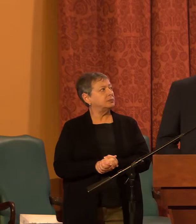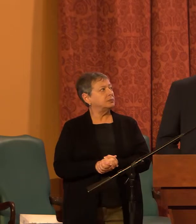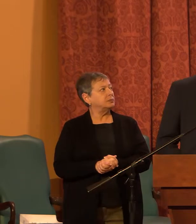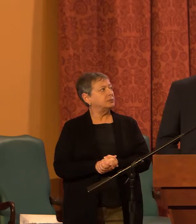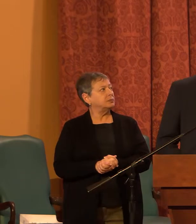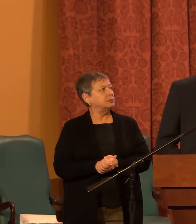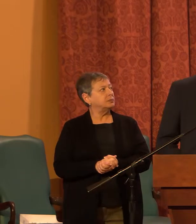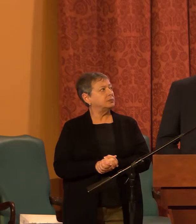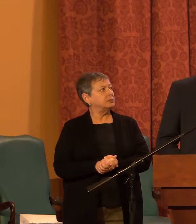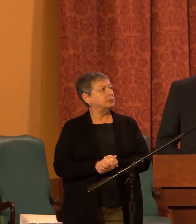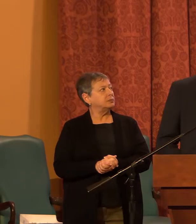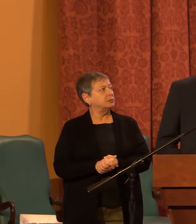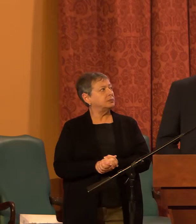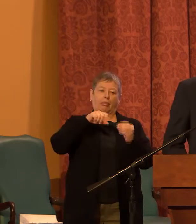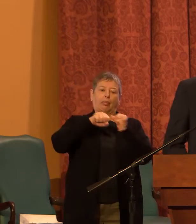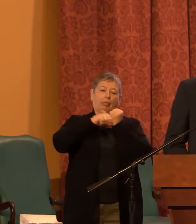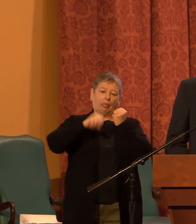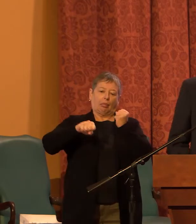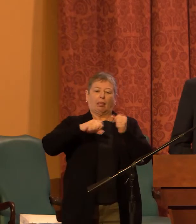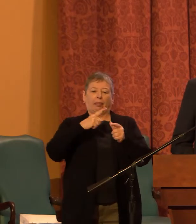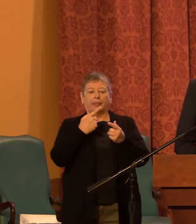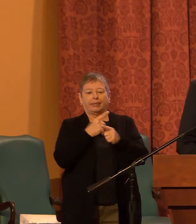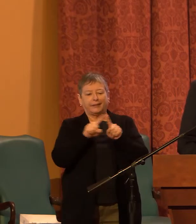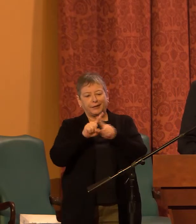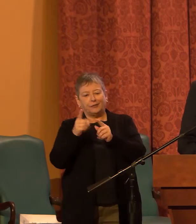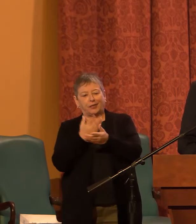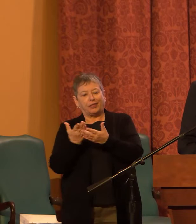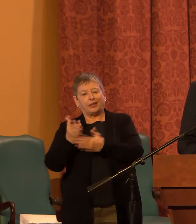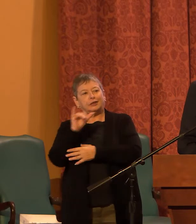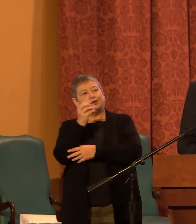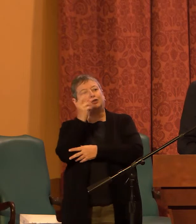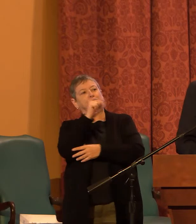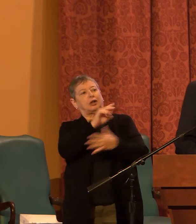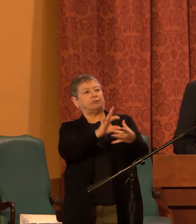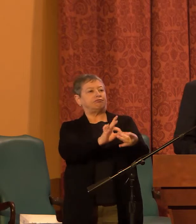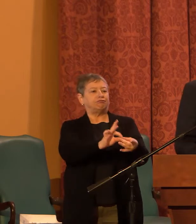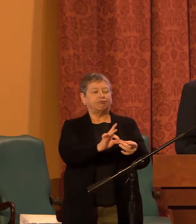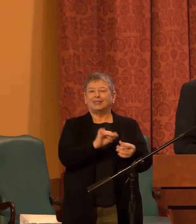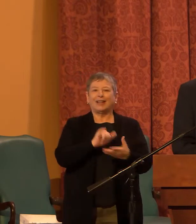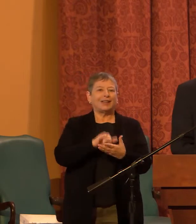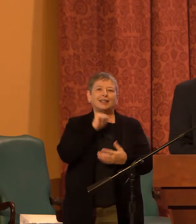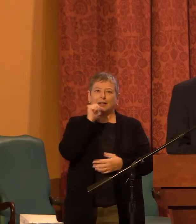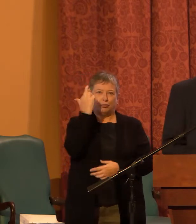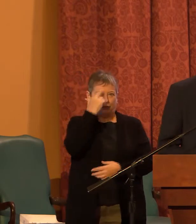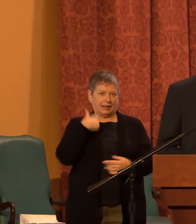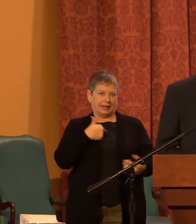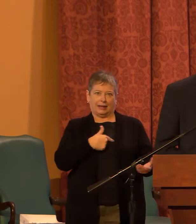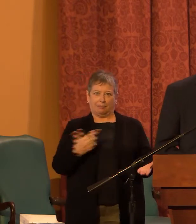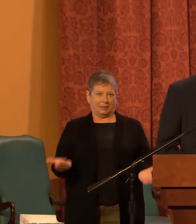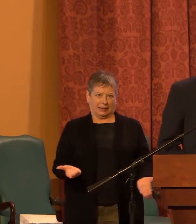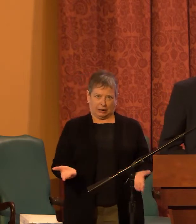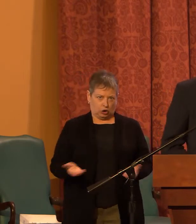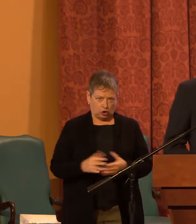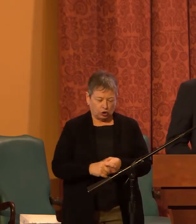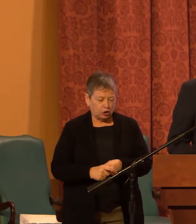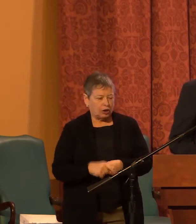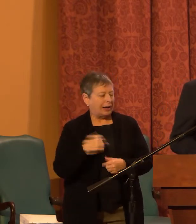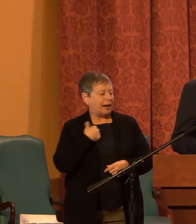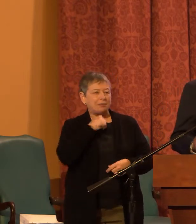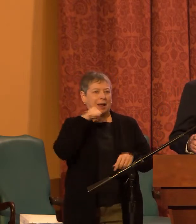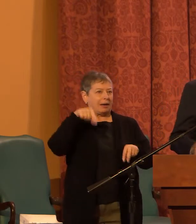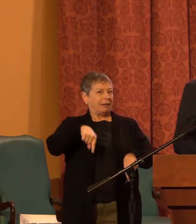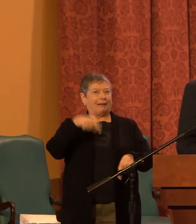I'm not going to bore you with all the stuff that John was talking about because that's not why I'm here. I'm not here